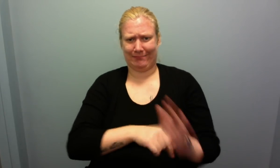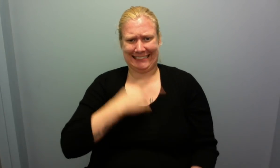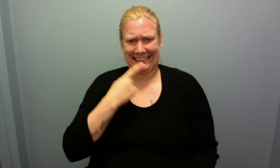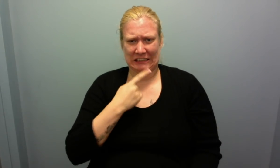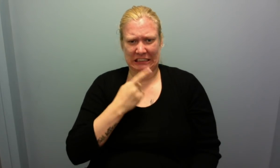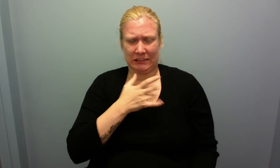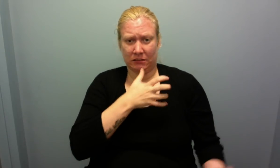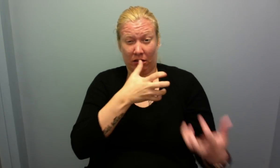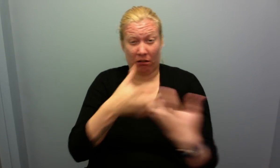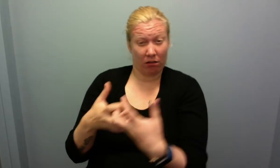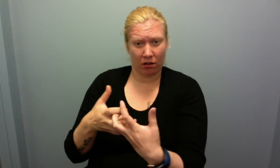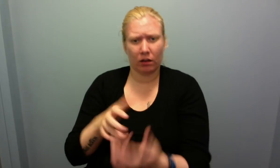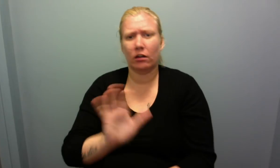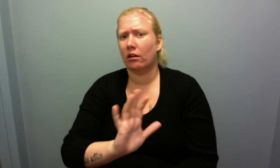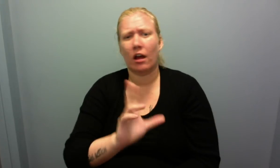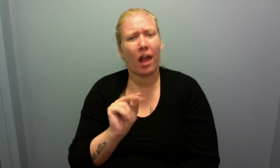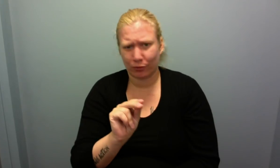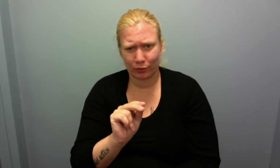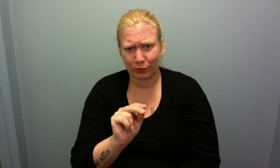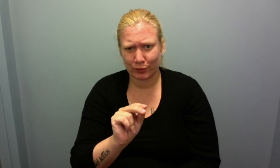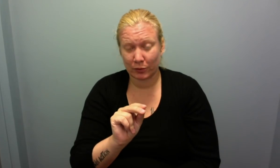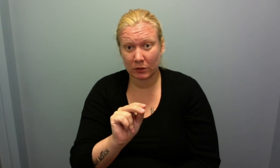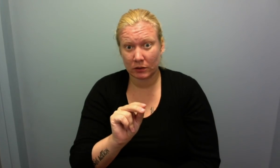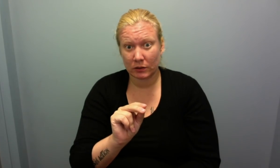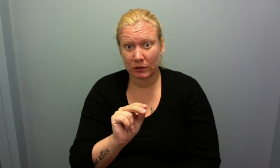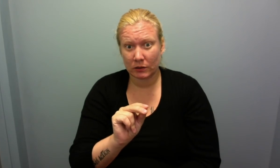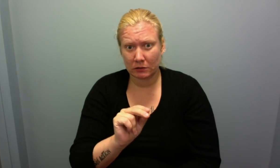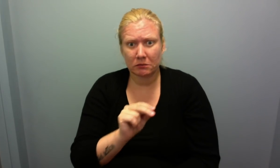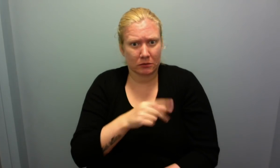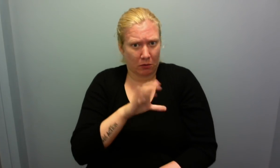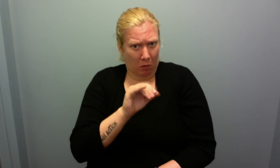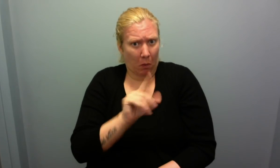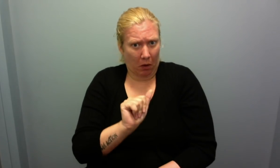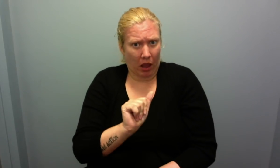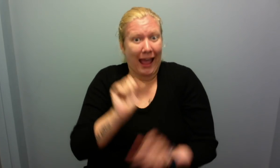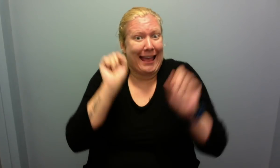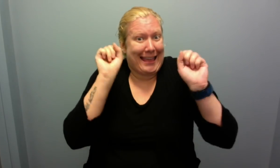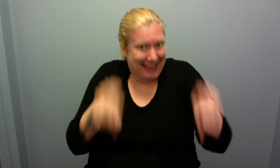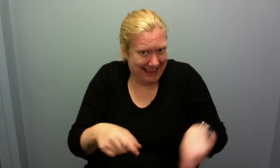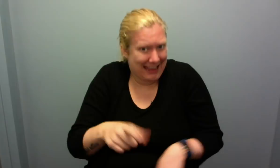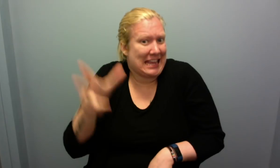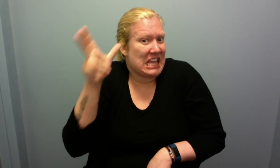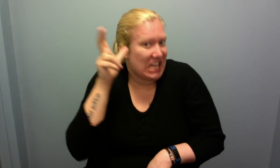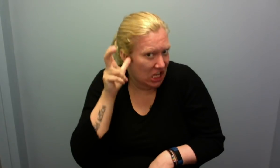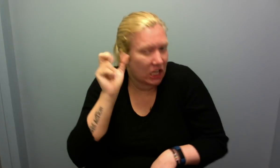They rarely use that identity for themselves. CODAs can